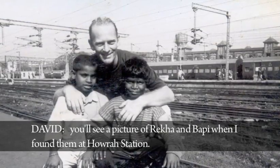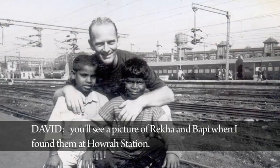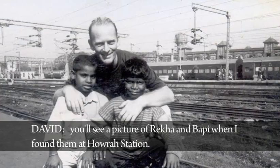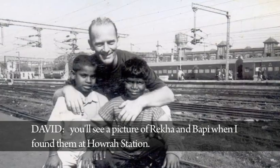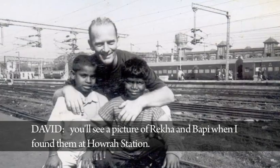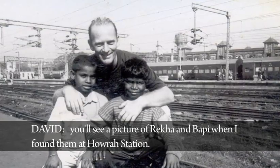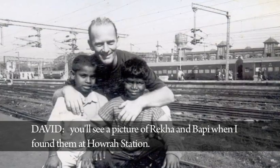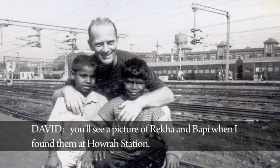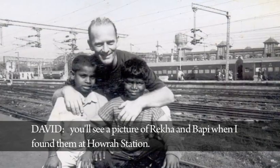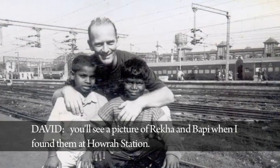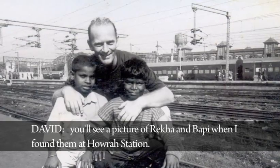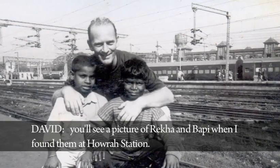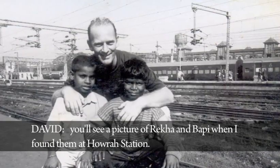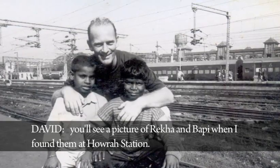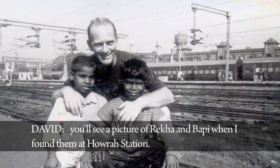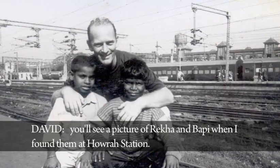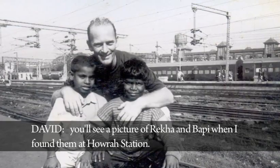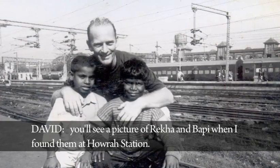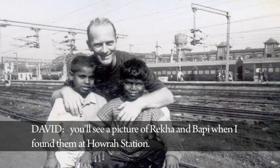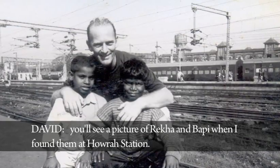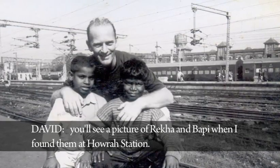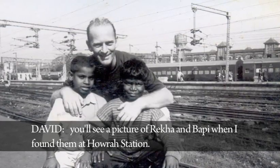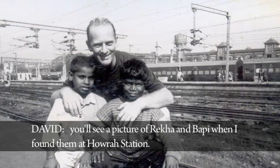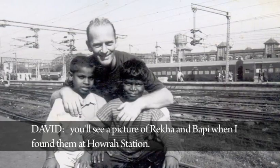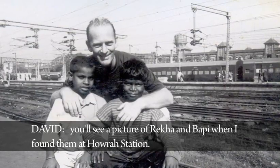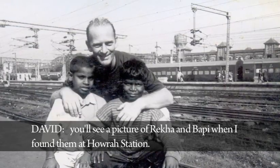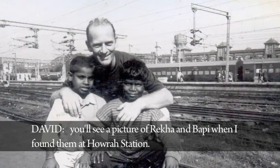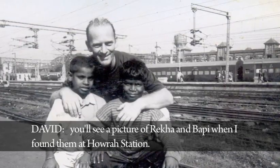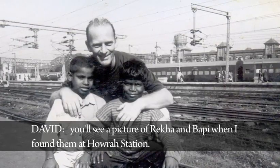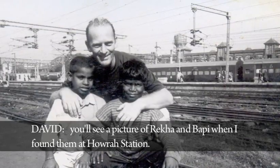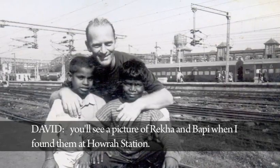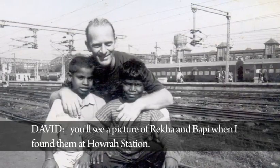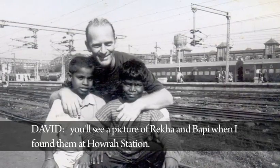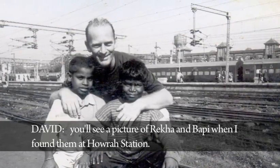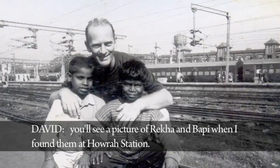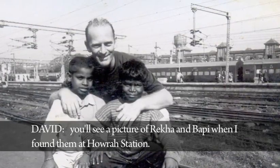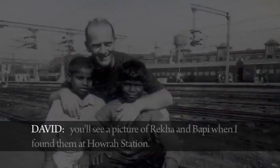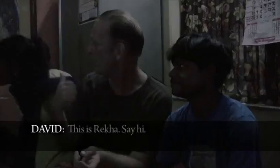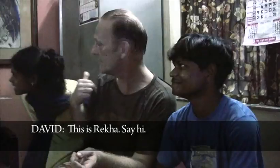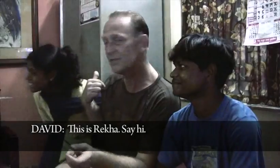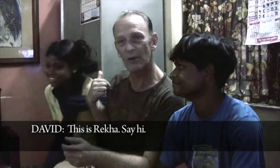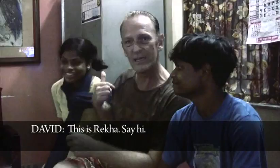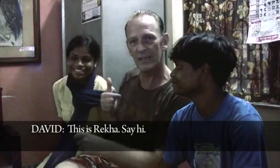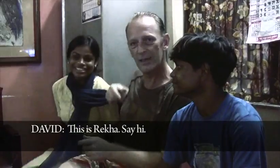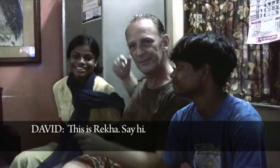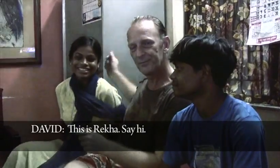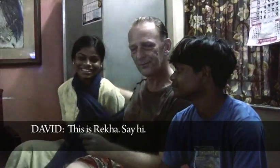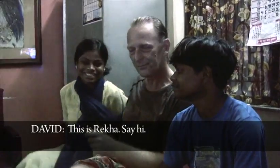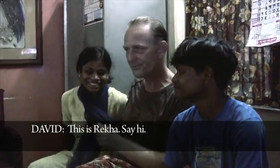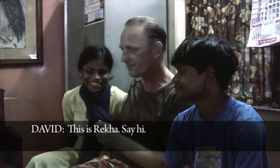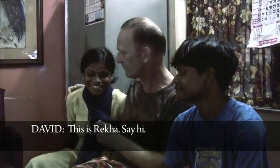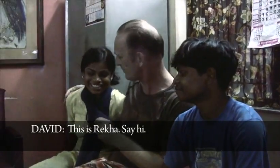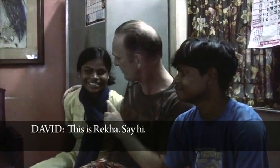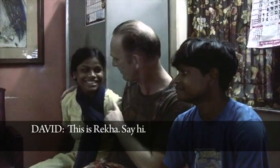see a picture of Rekha and Bapi when I found them in Harrow Station then. This is Rekha.